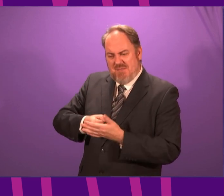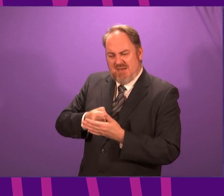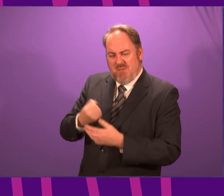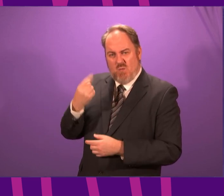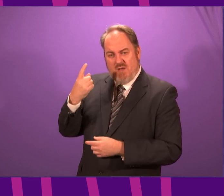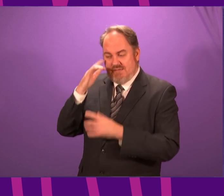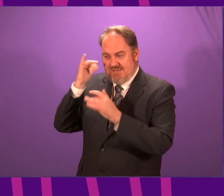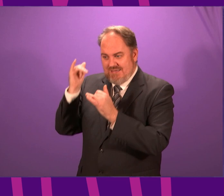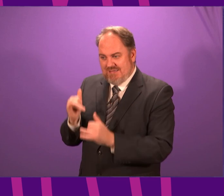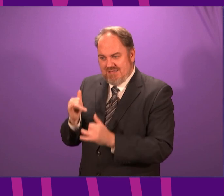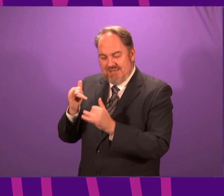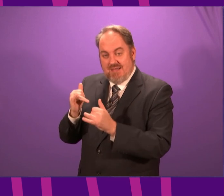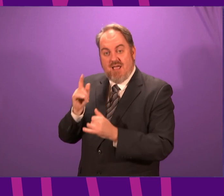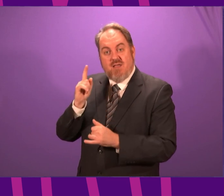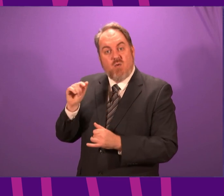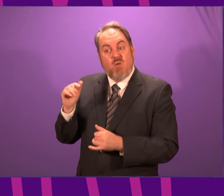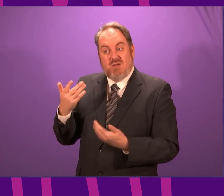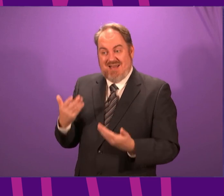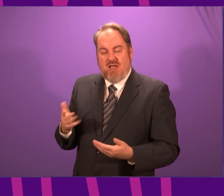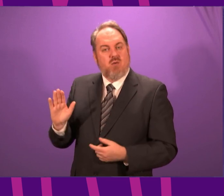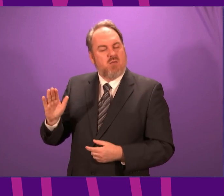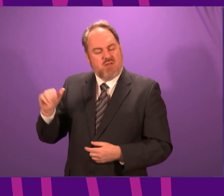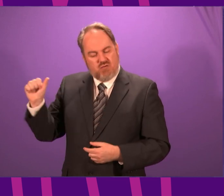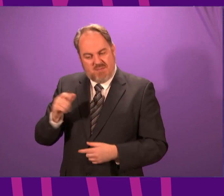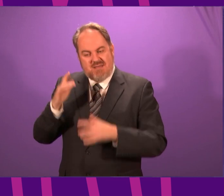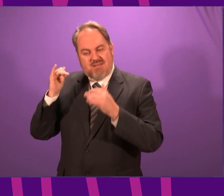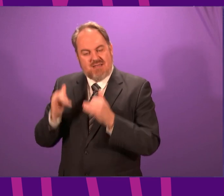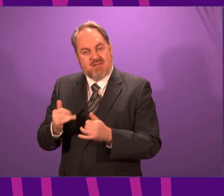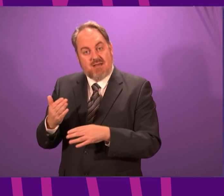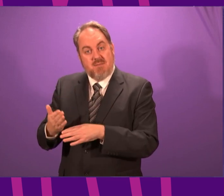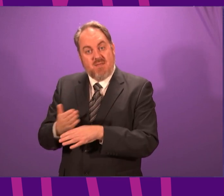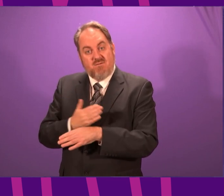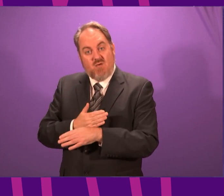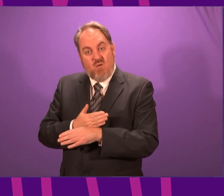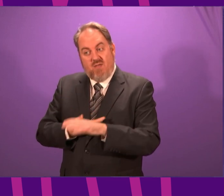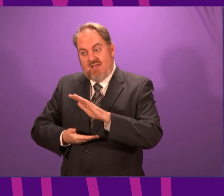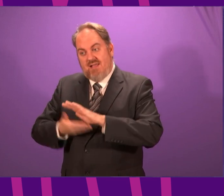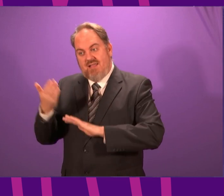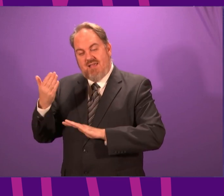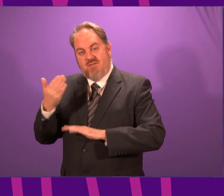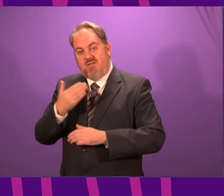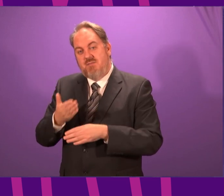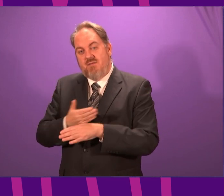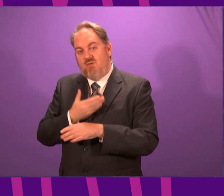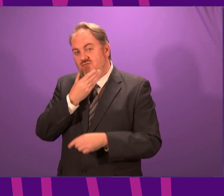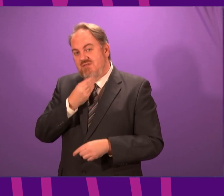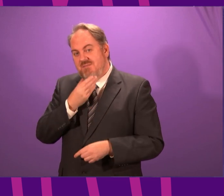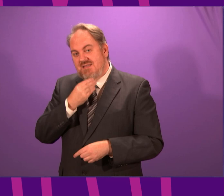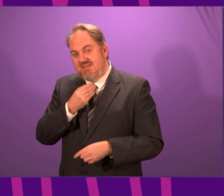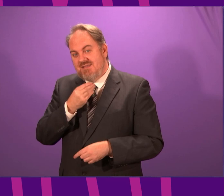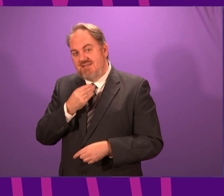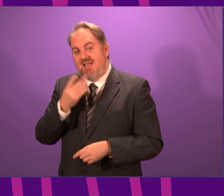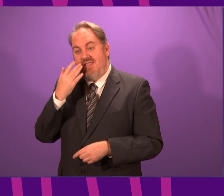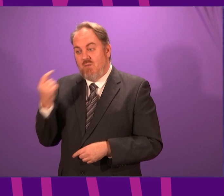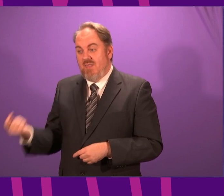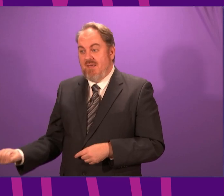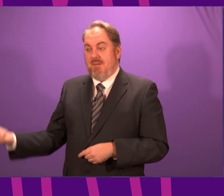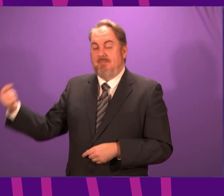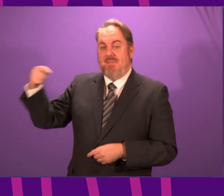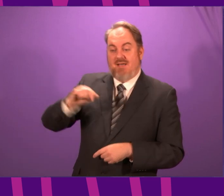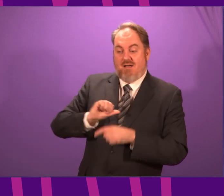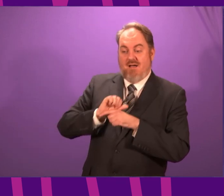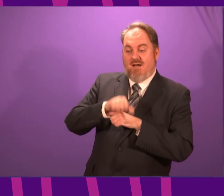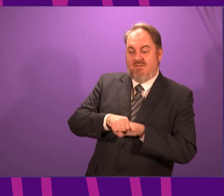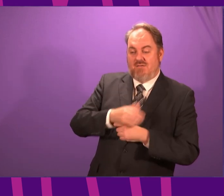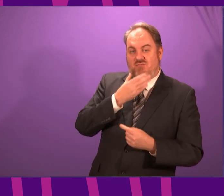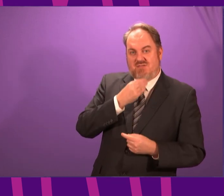tested before the Christmas break and on return from the Christmas break so that they can safely have a Christmas break.